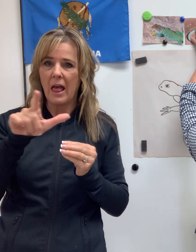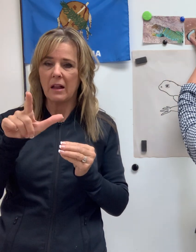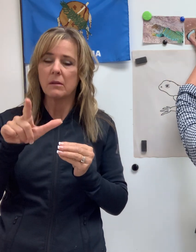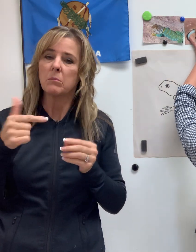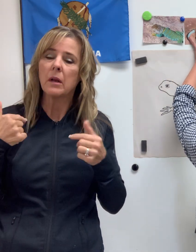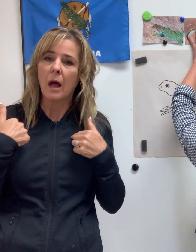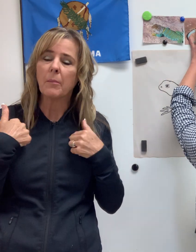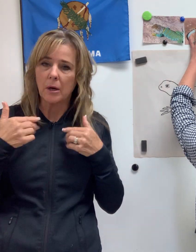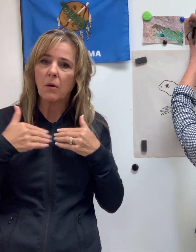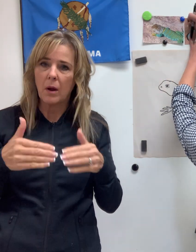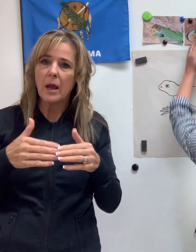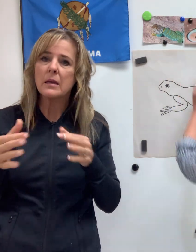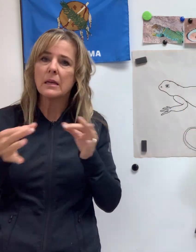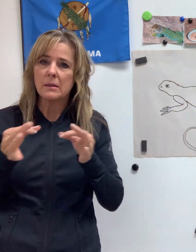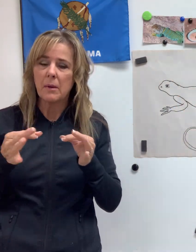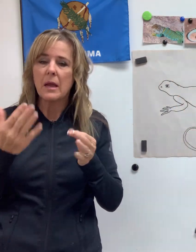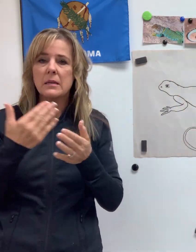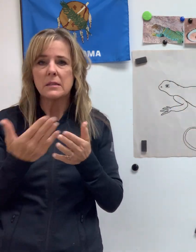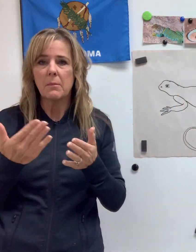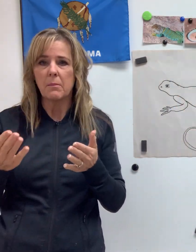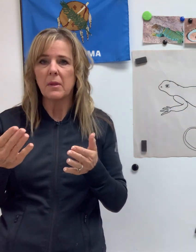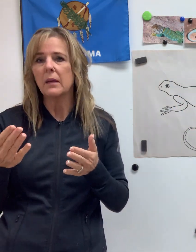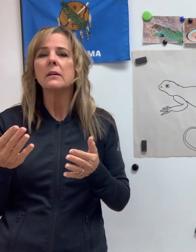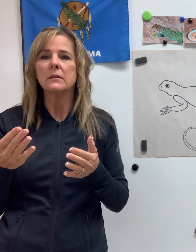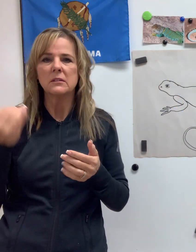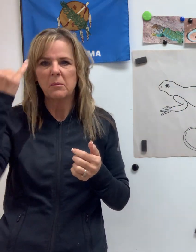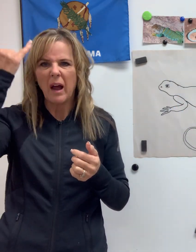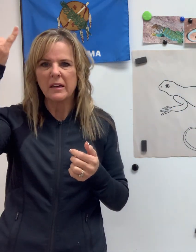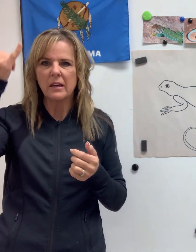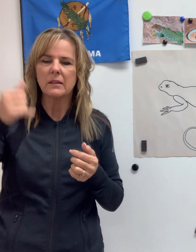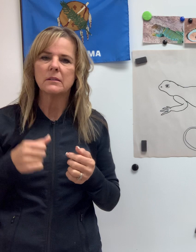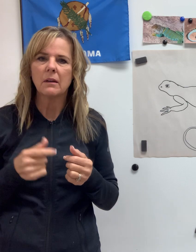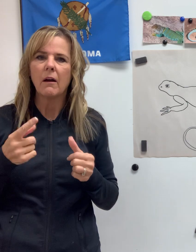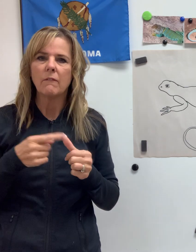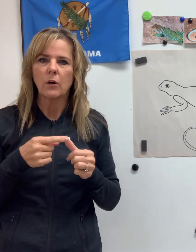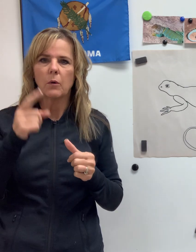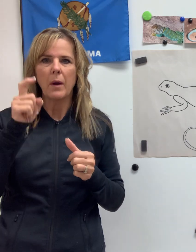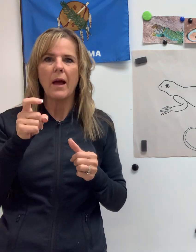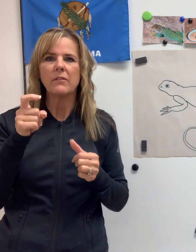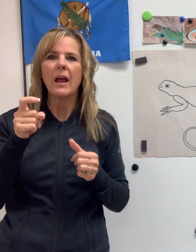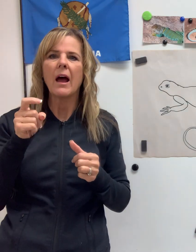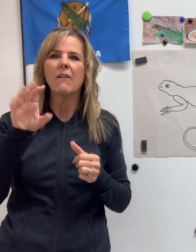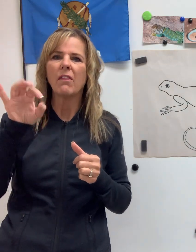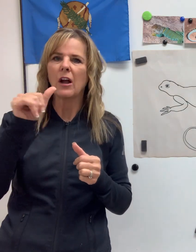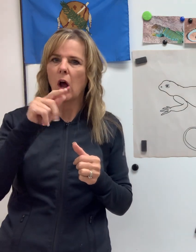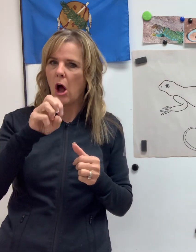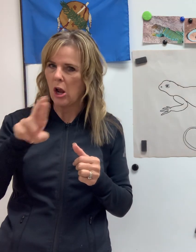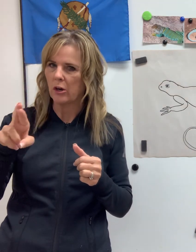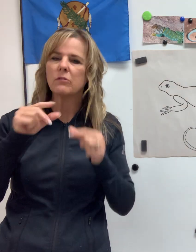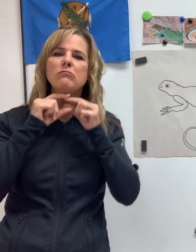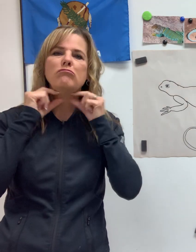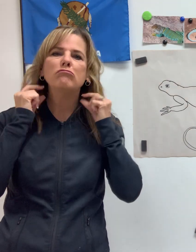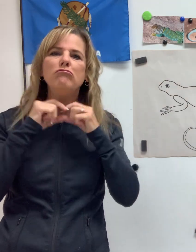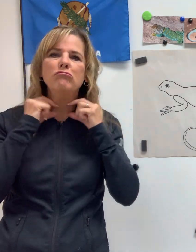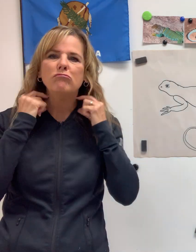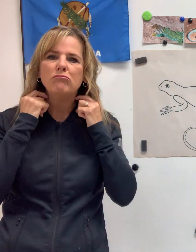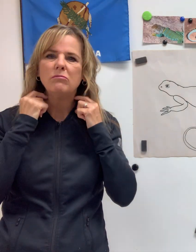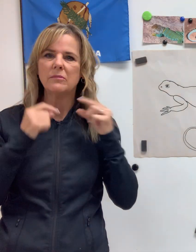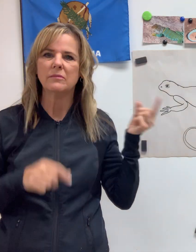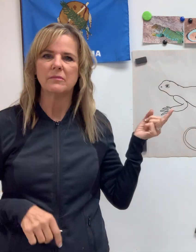you through some ideas for details on him. First, of course, we've gotta have that collar, right? Or else he's not a collared